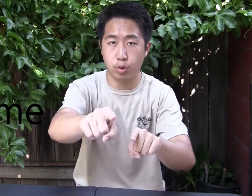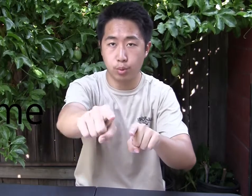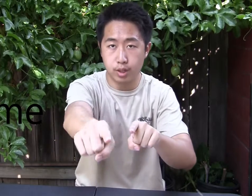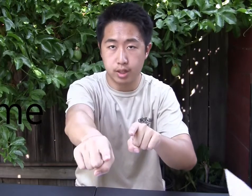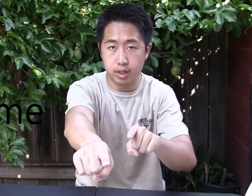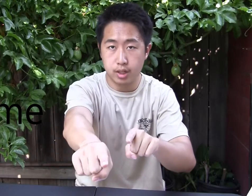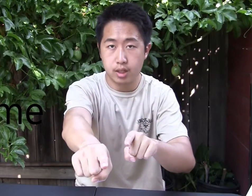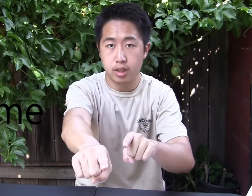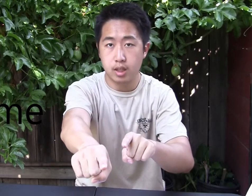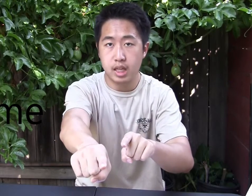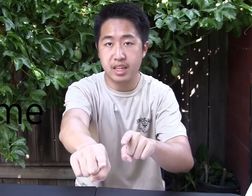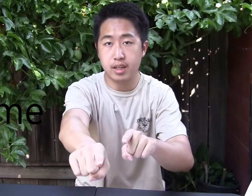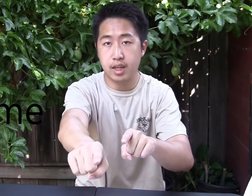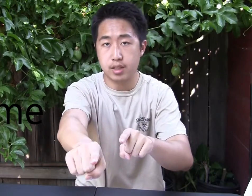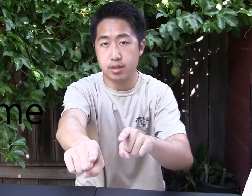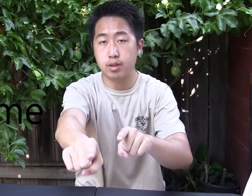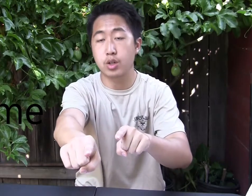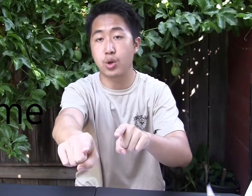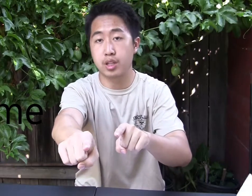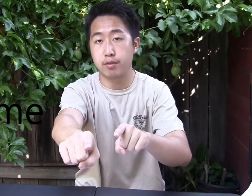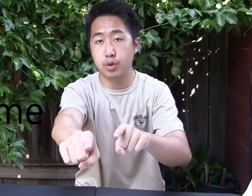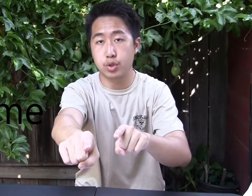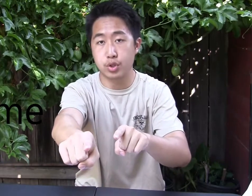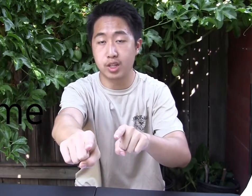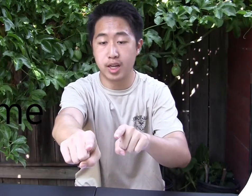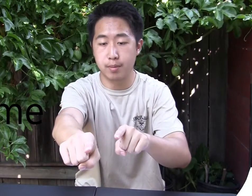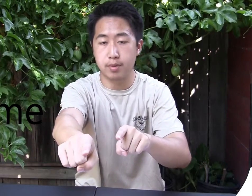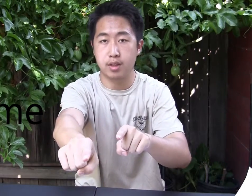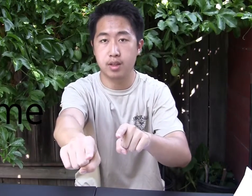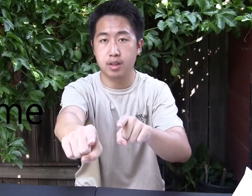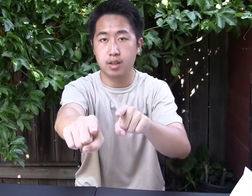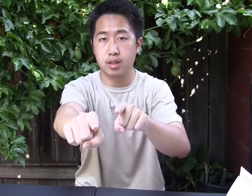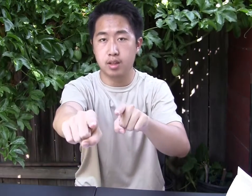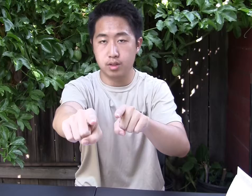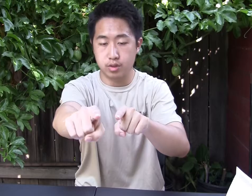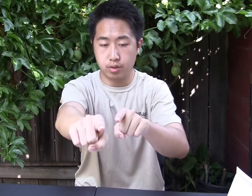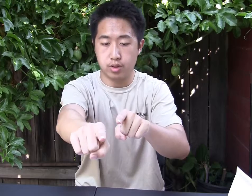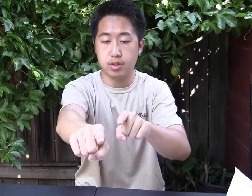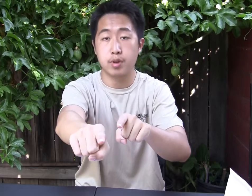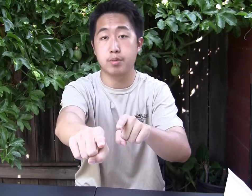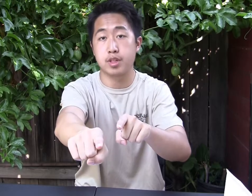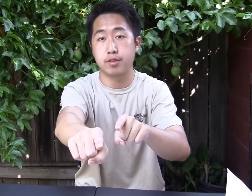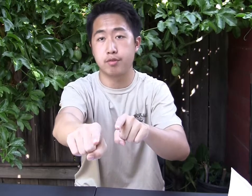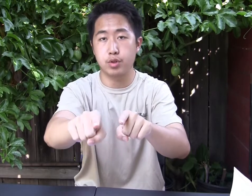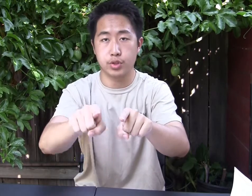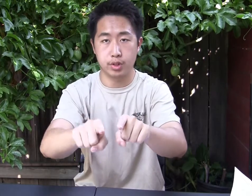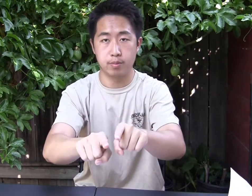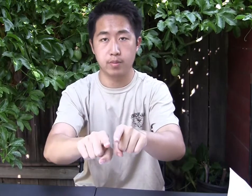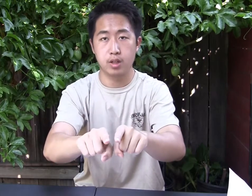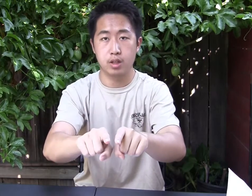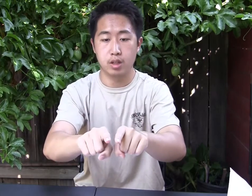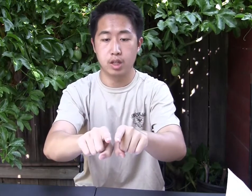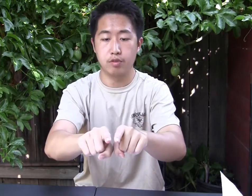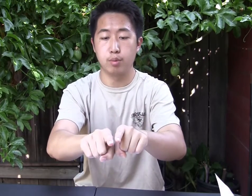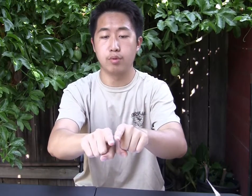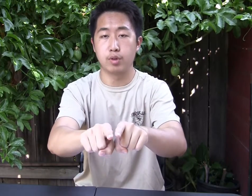forward, it indicates going in the future in time. So this represents the future. If you move your right